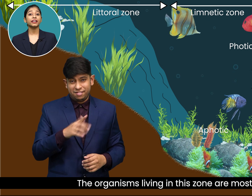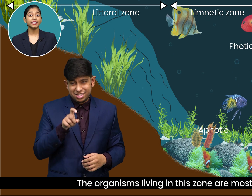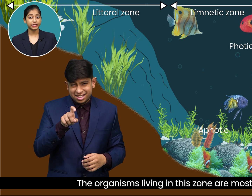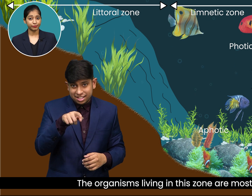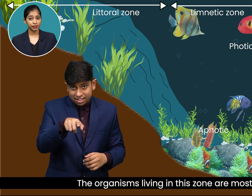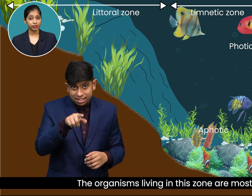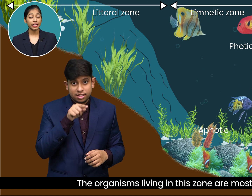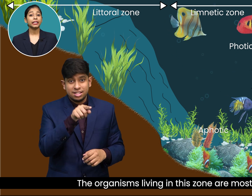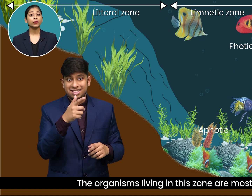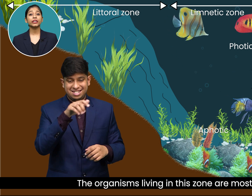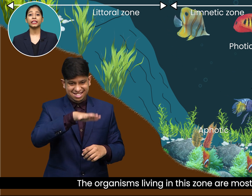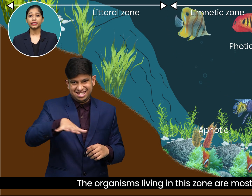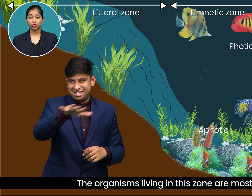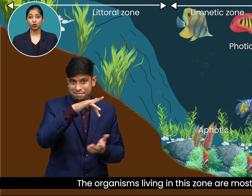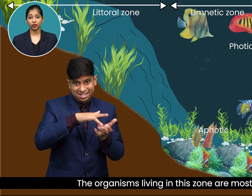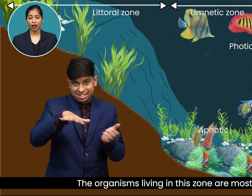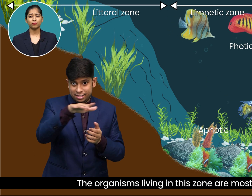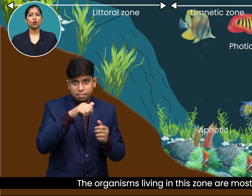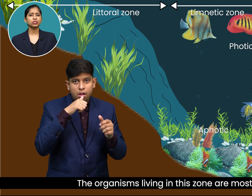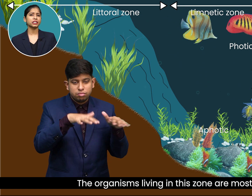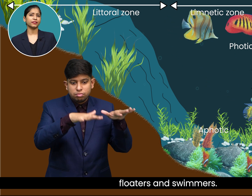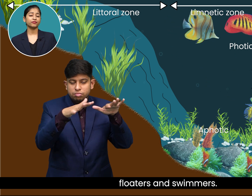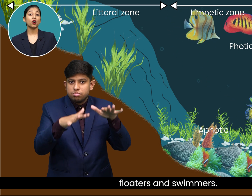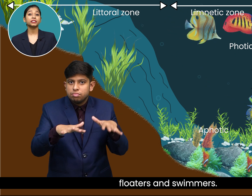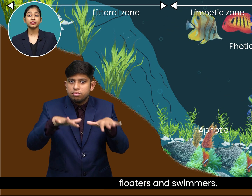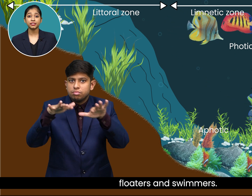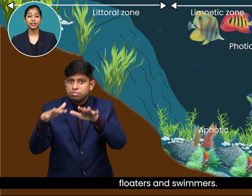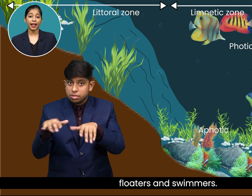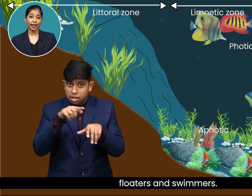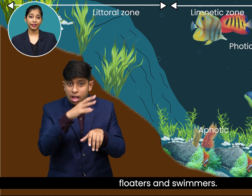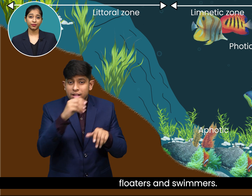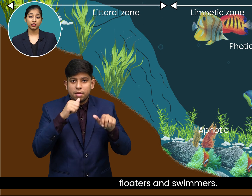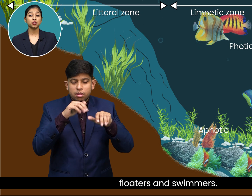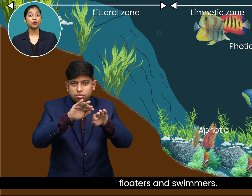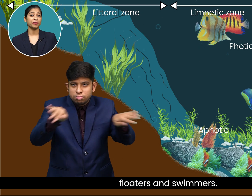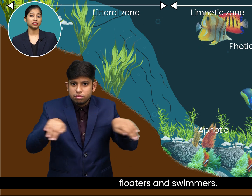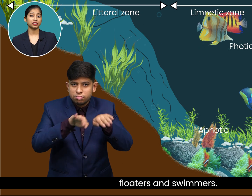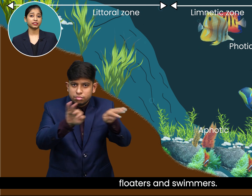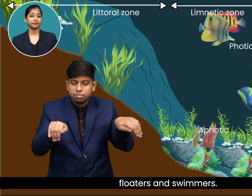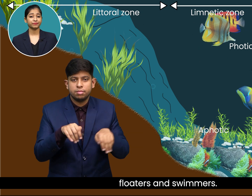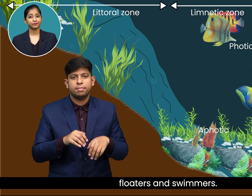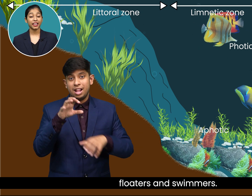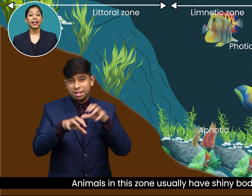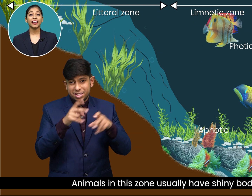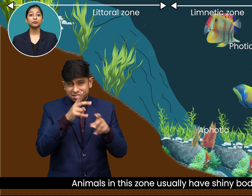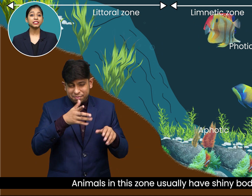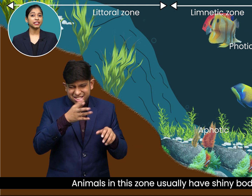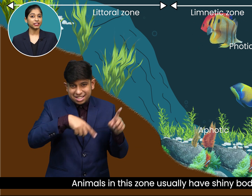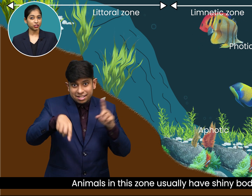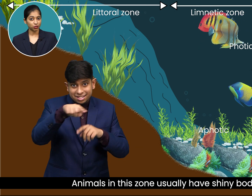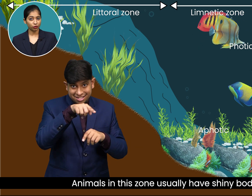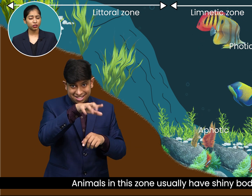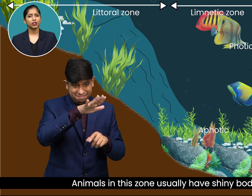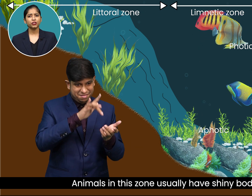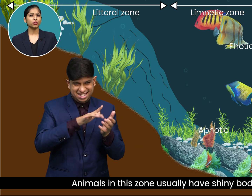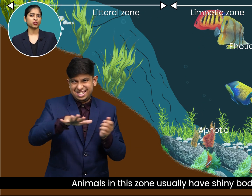The organisms living in this zone are mostly floaters and swimmers. Animals in